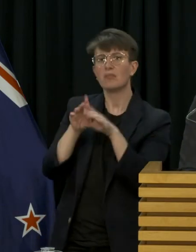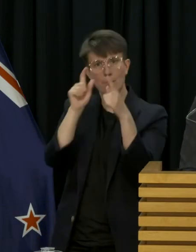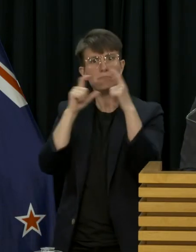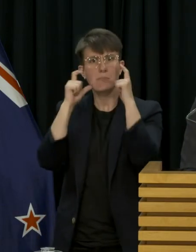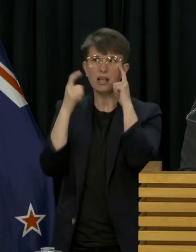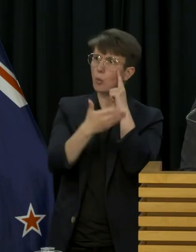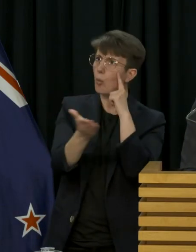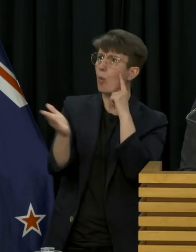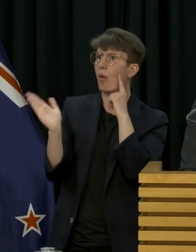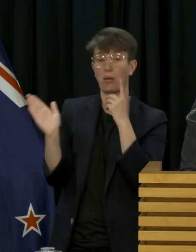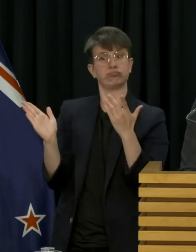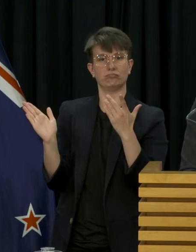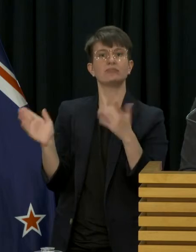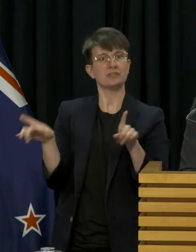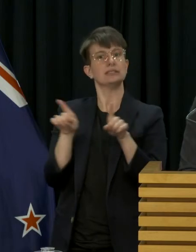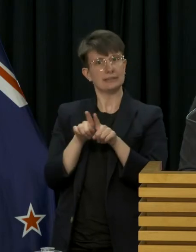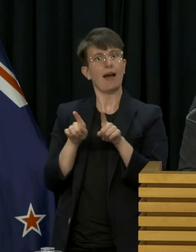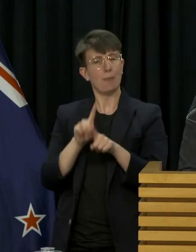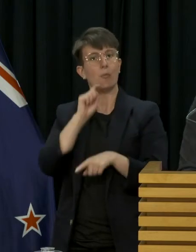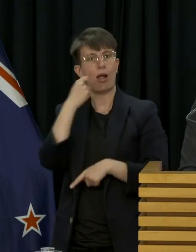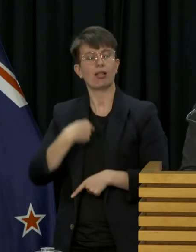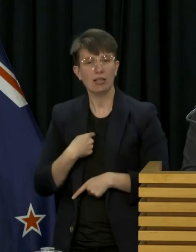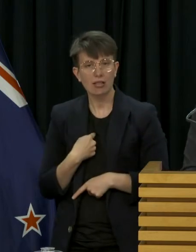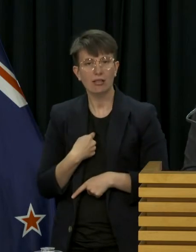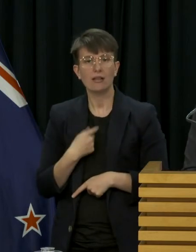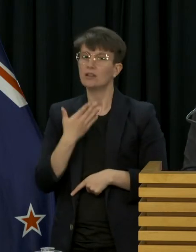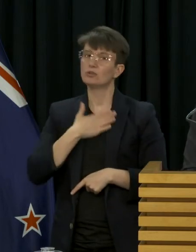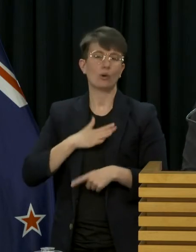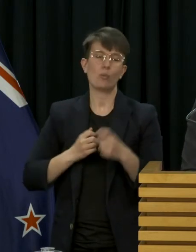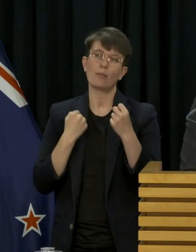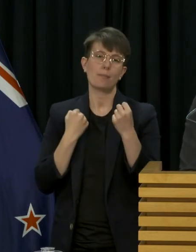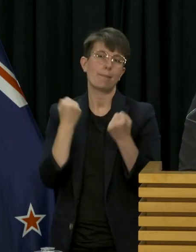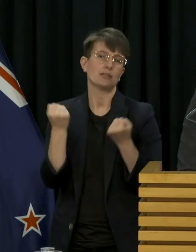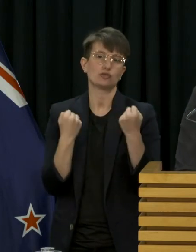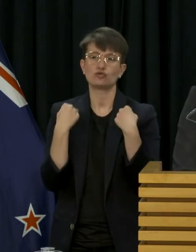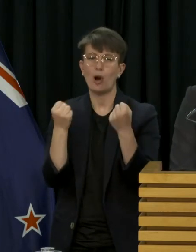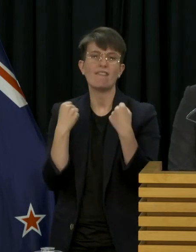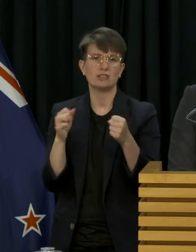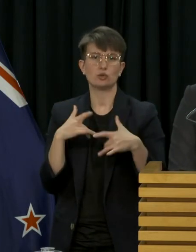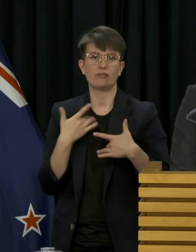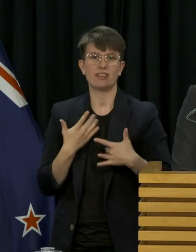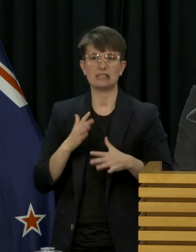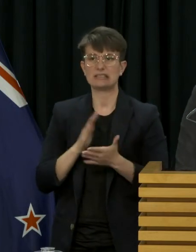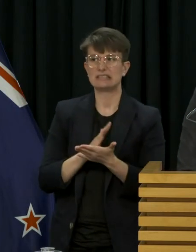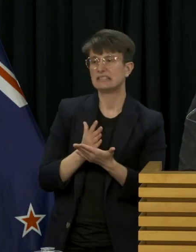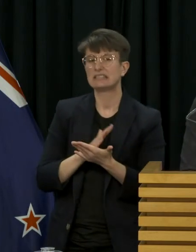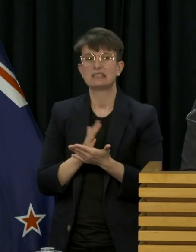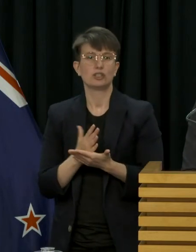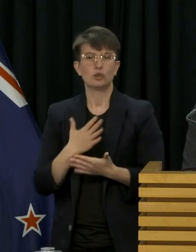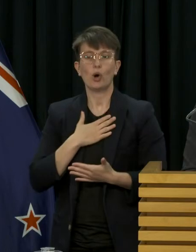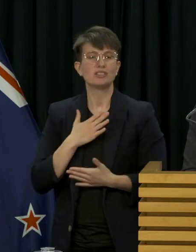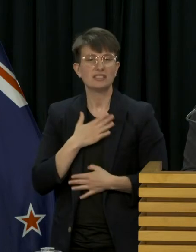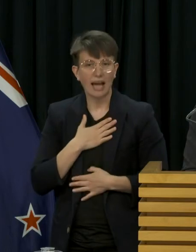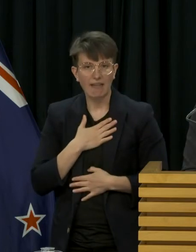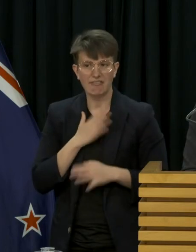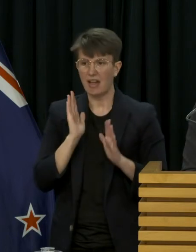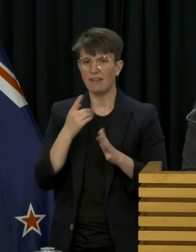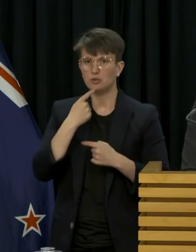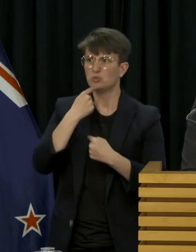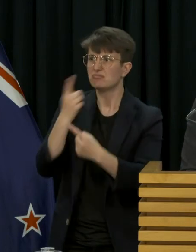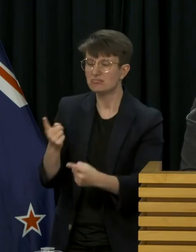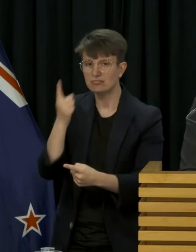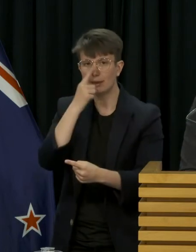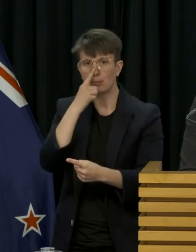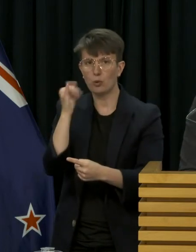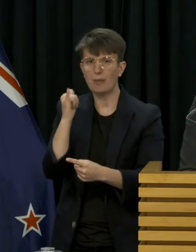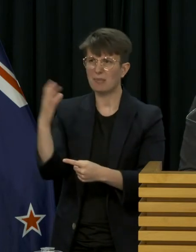have a positive effect. But we don't want bus drivers in an unsafe situation or stewards in an unsafe situation where they're having to police it.